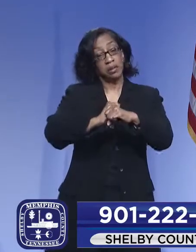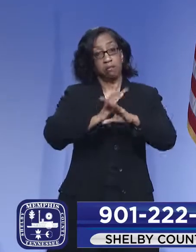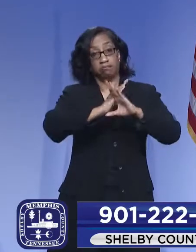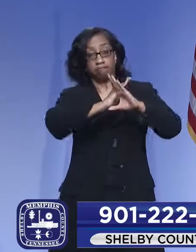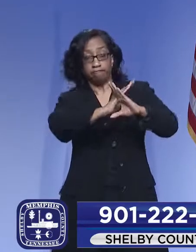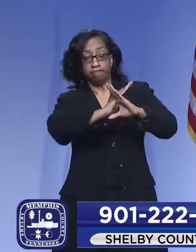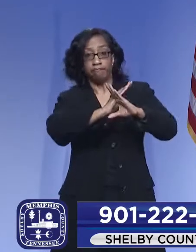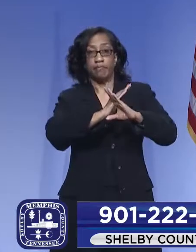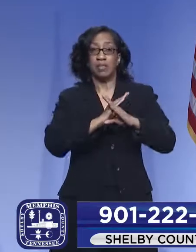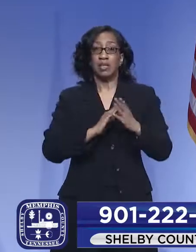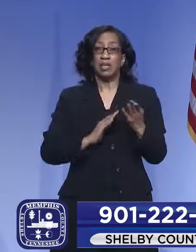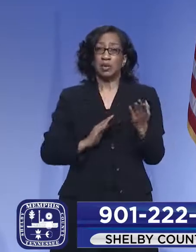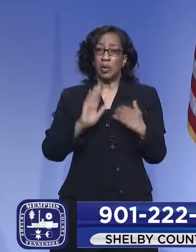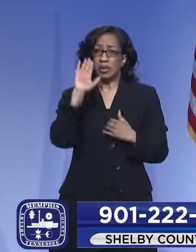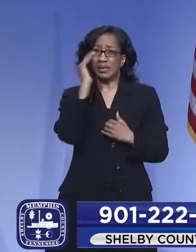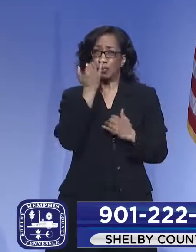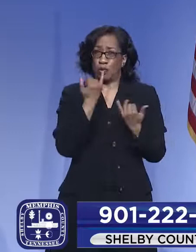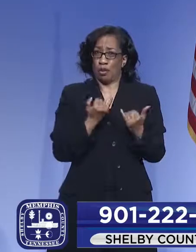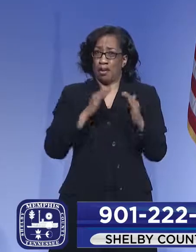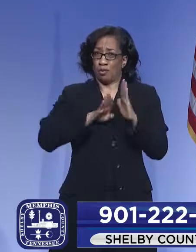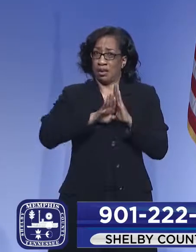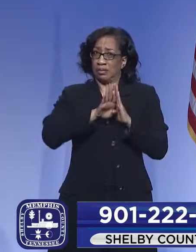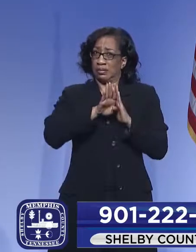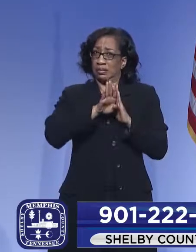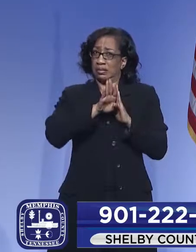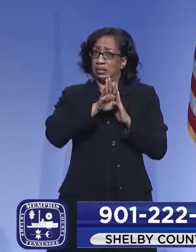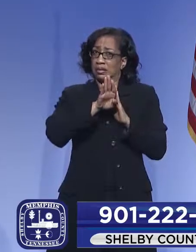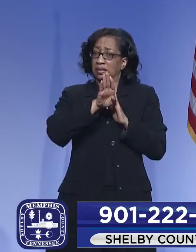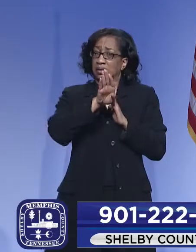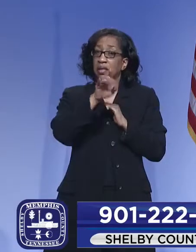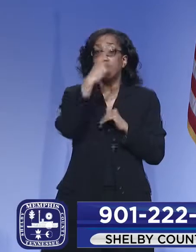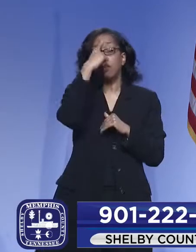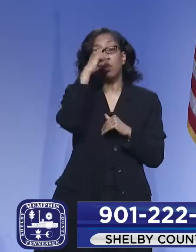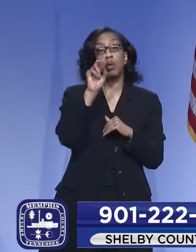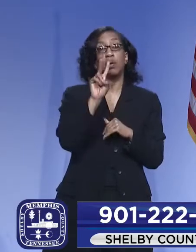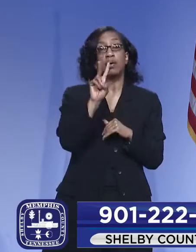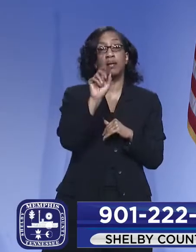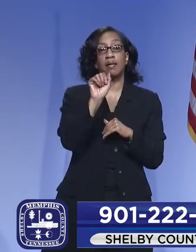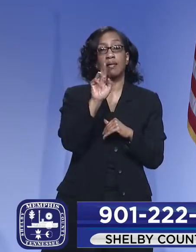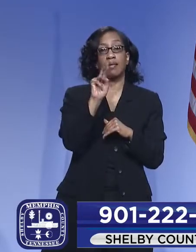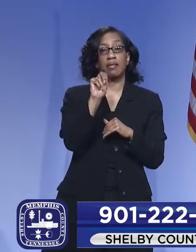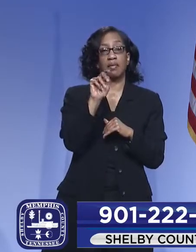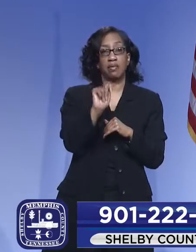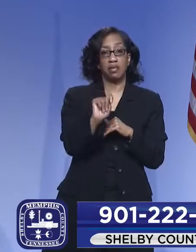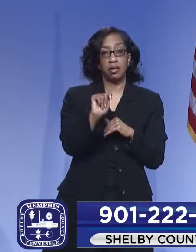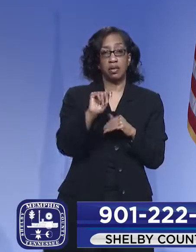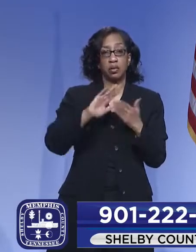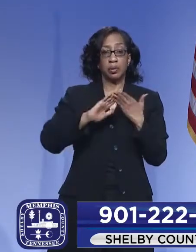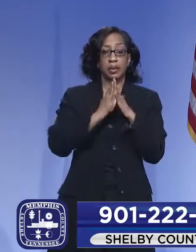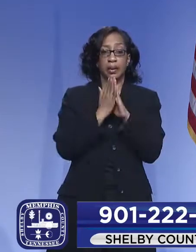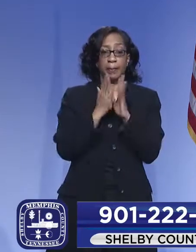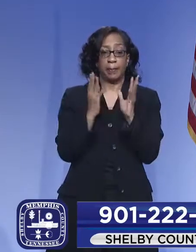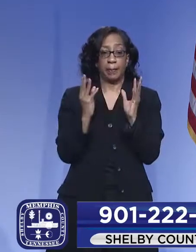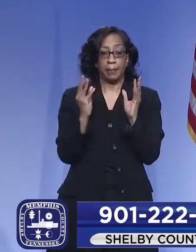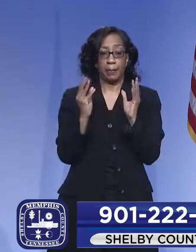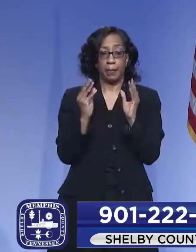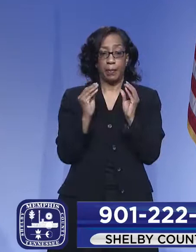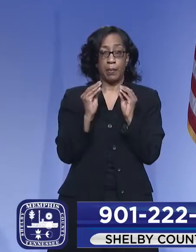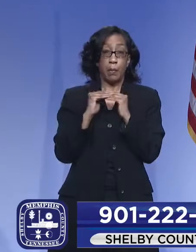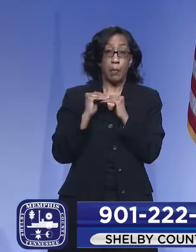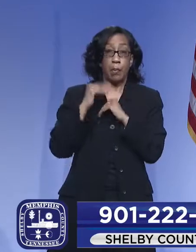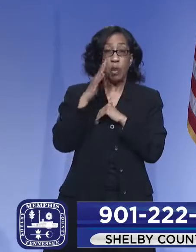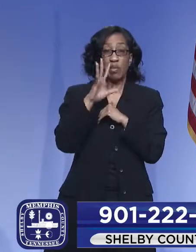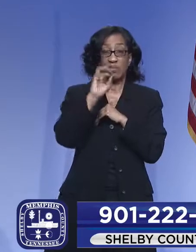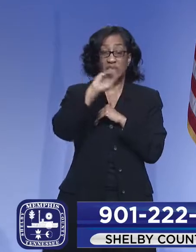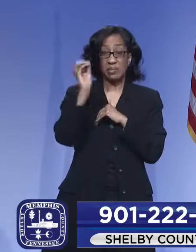on a trajectory at the moment for the variants to become more than 50%